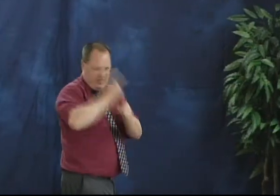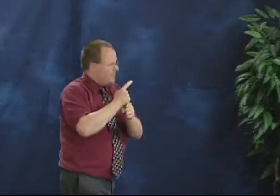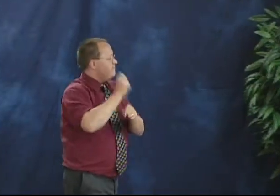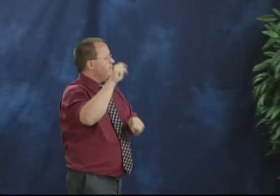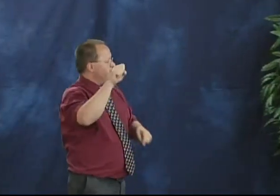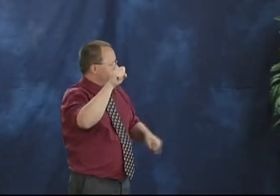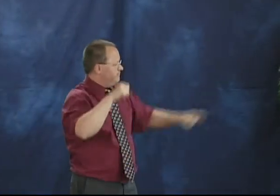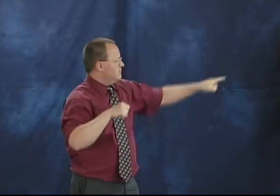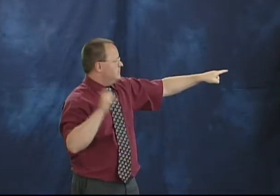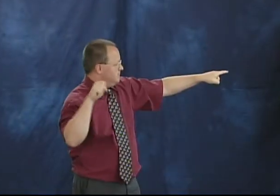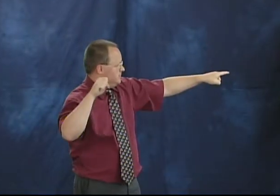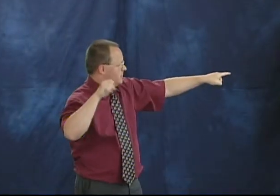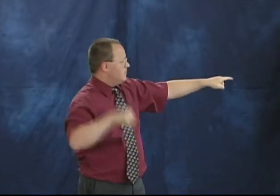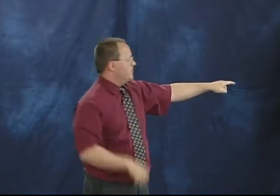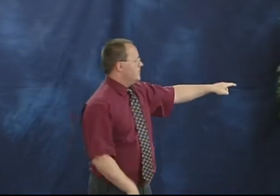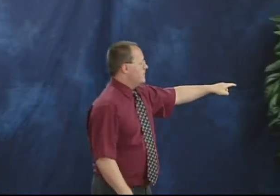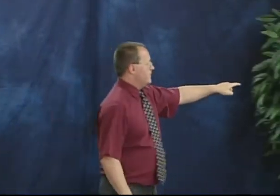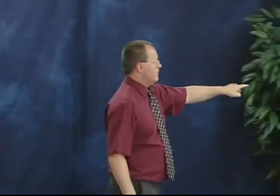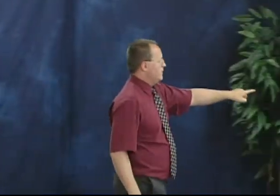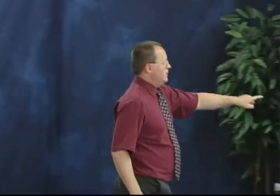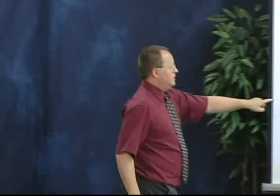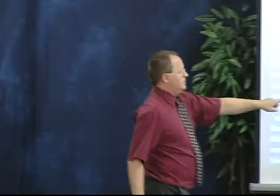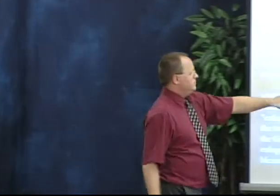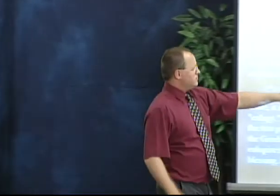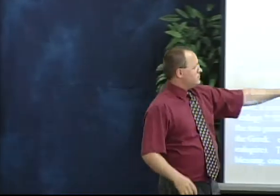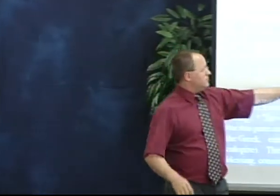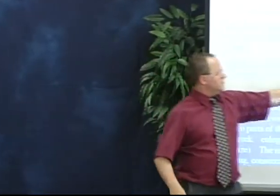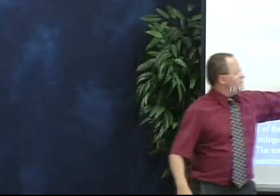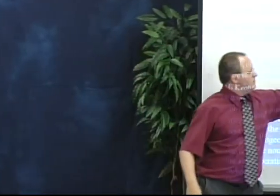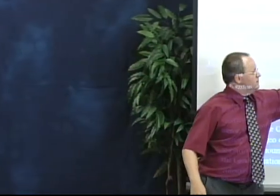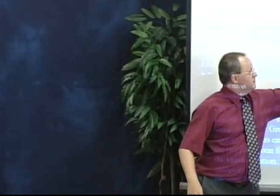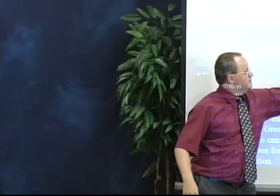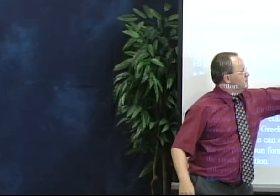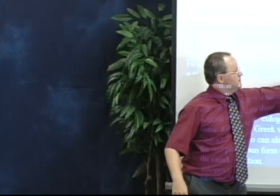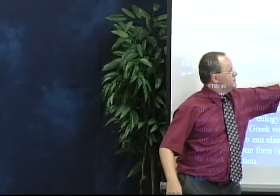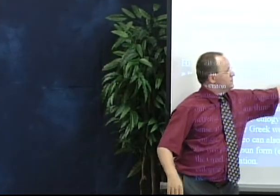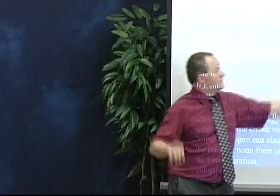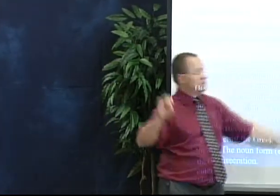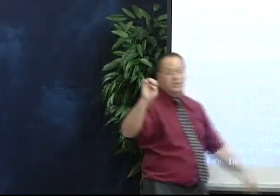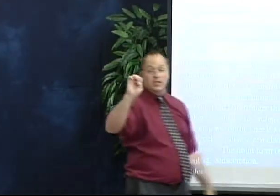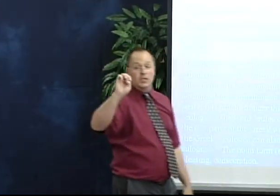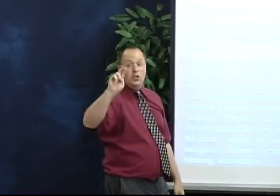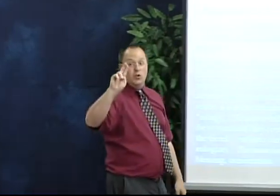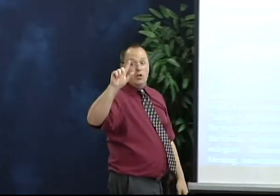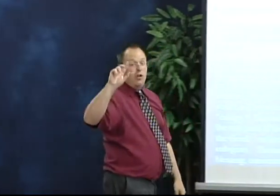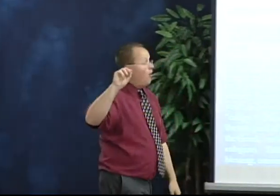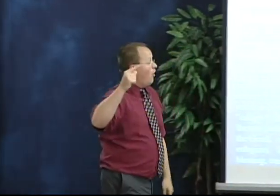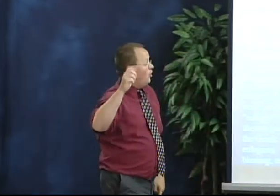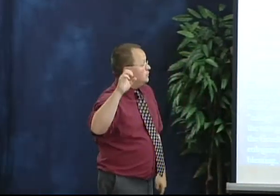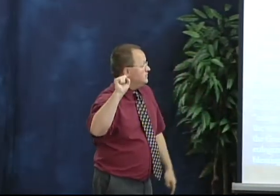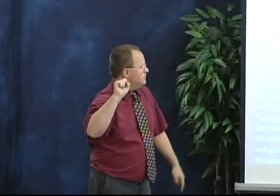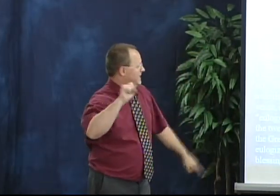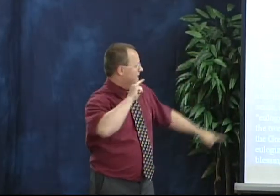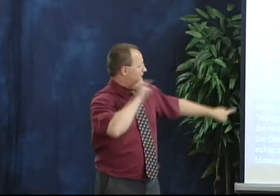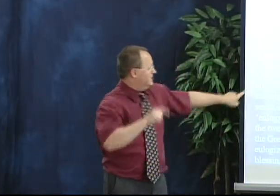So when I checked with this Greek teacher on this, he confirmed that yes, this was